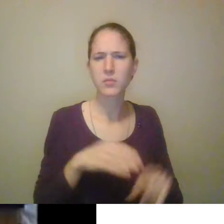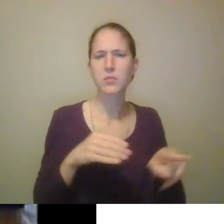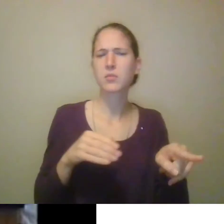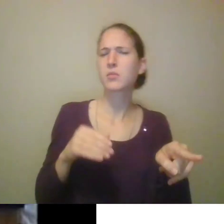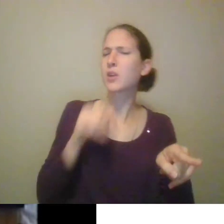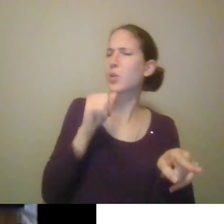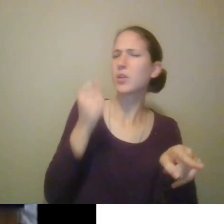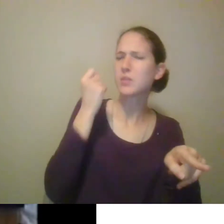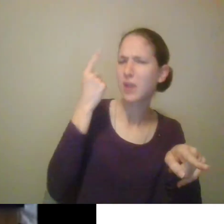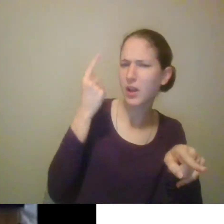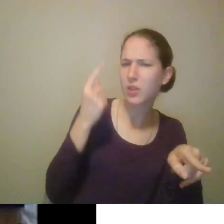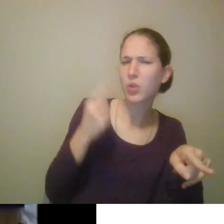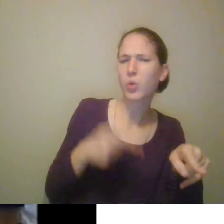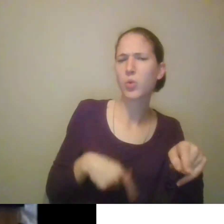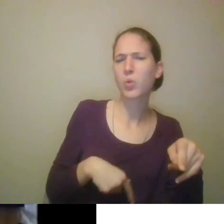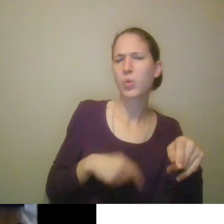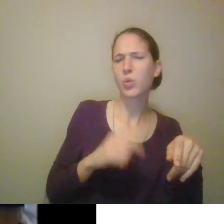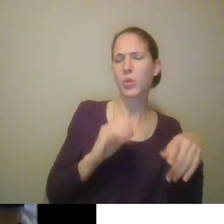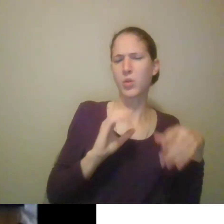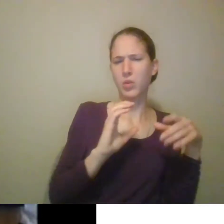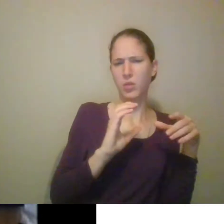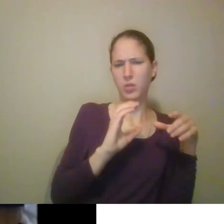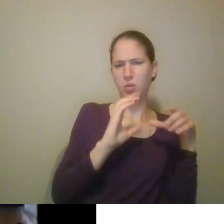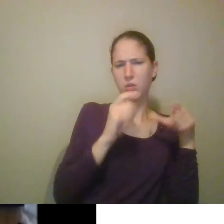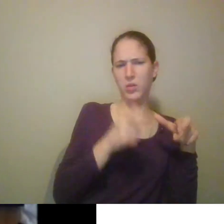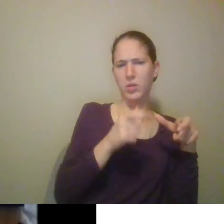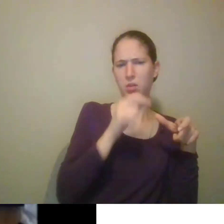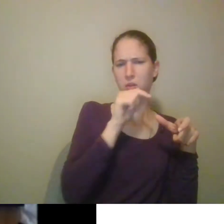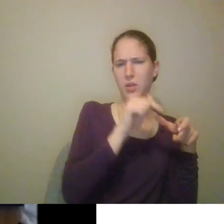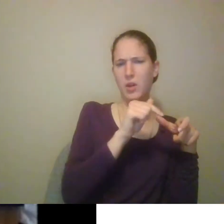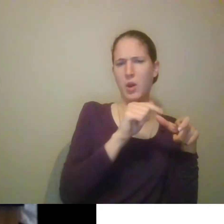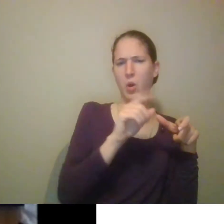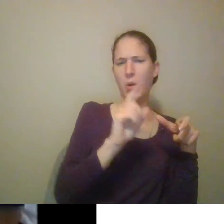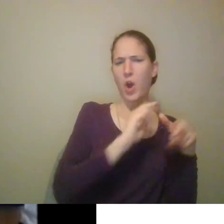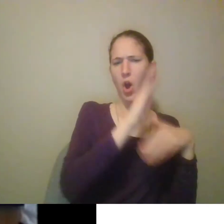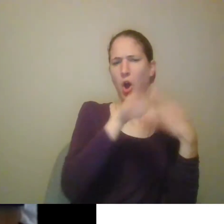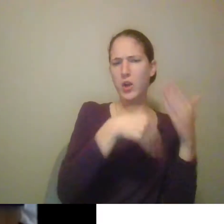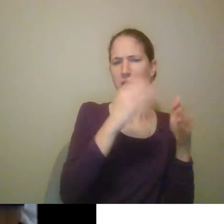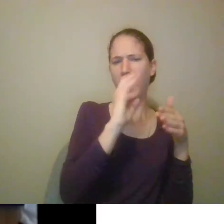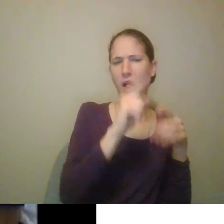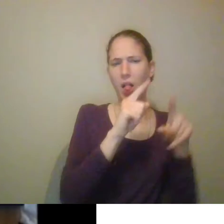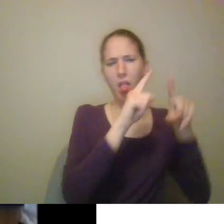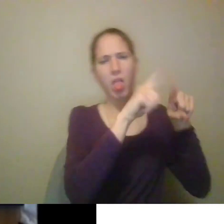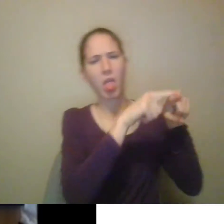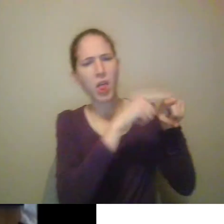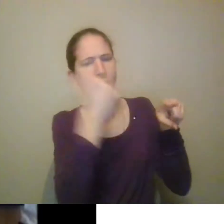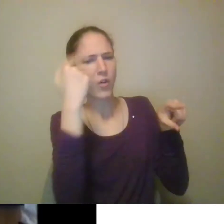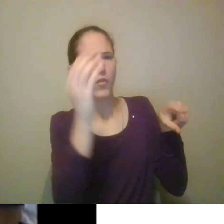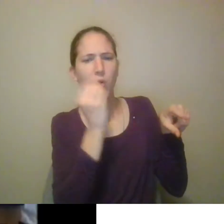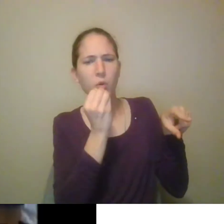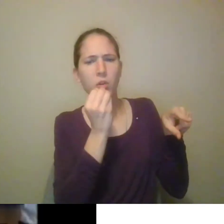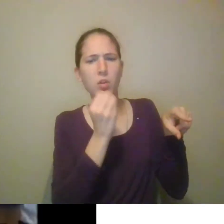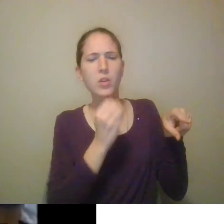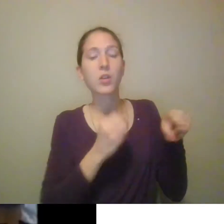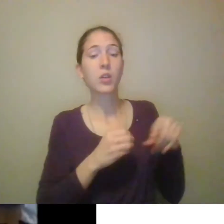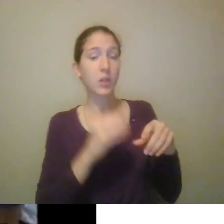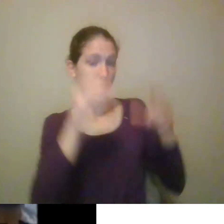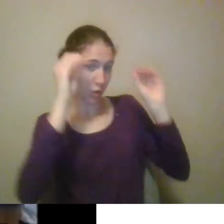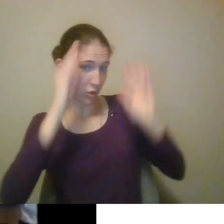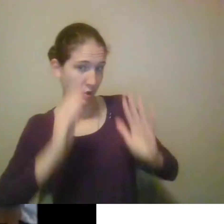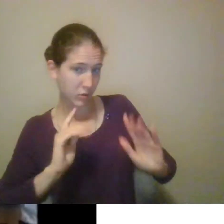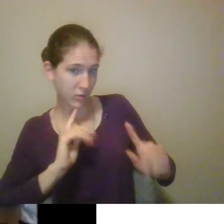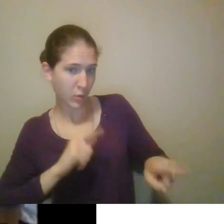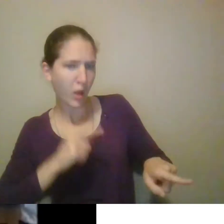the chloroplast like whole cell is all the food? Okay. What happens is this: we have a cell, okay,